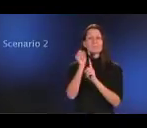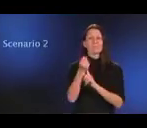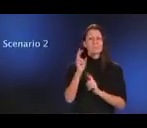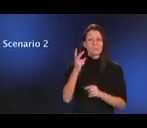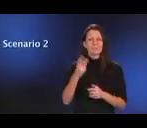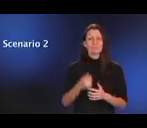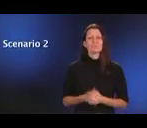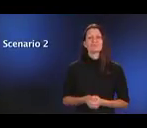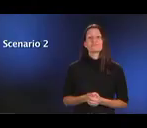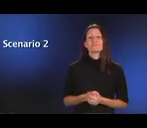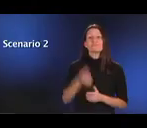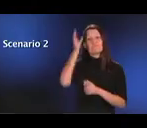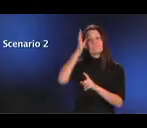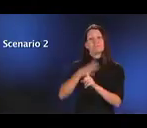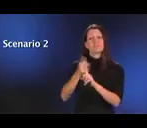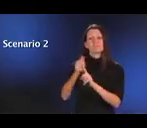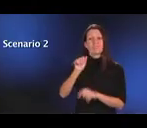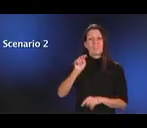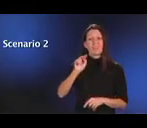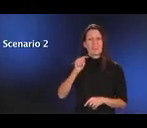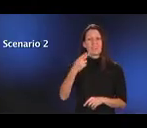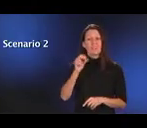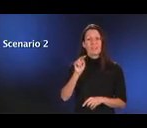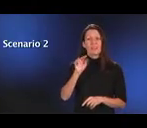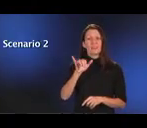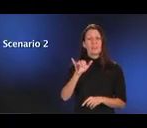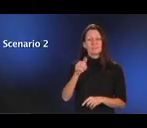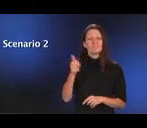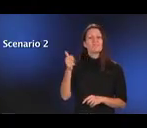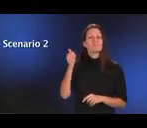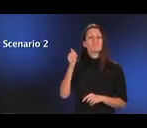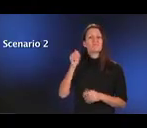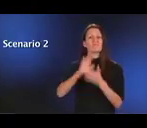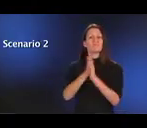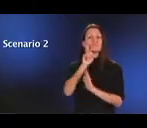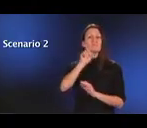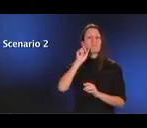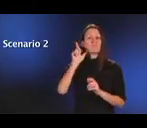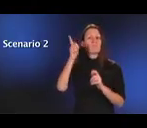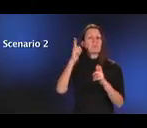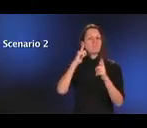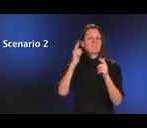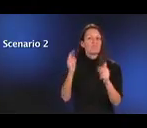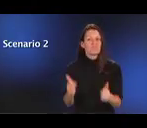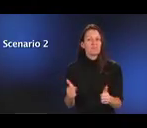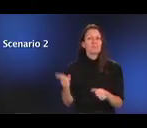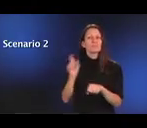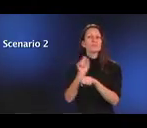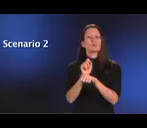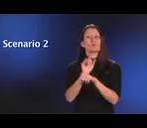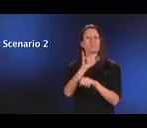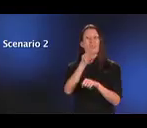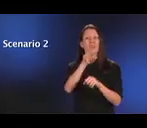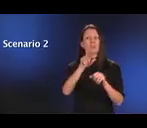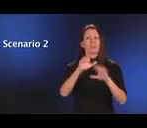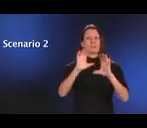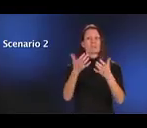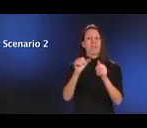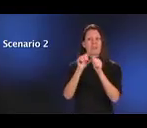Scenario 2. Anthony is a late deafened CPSS. He works for an agency that's beginning to